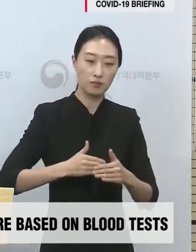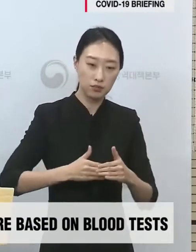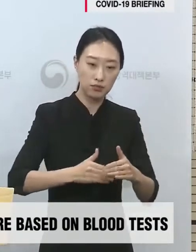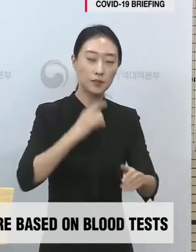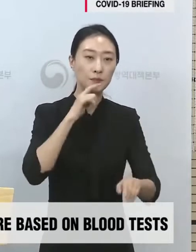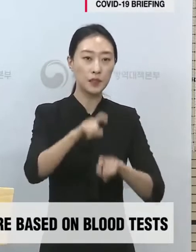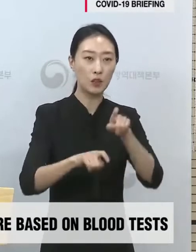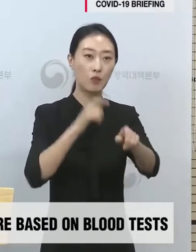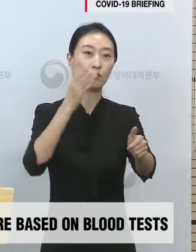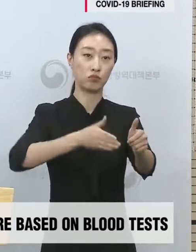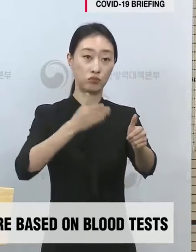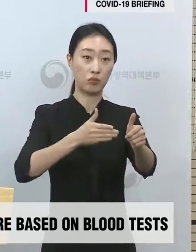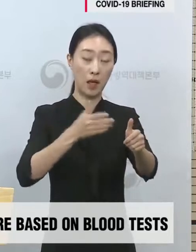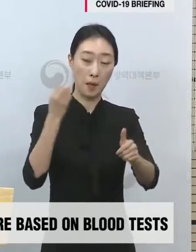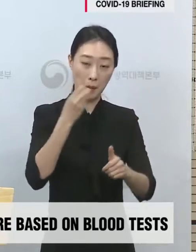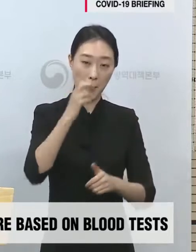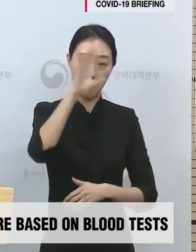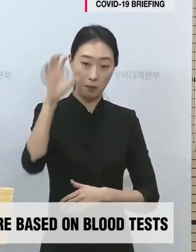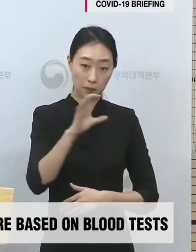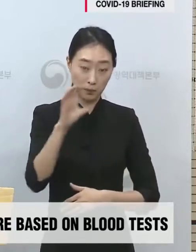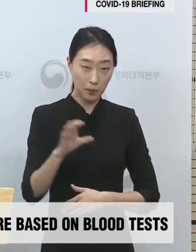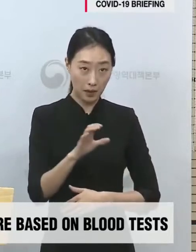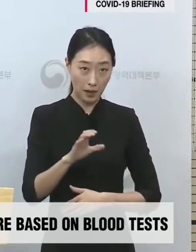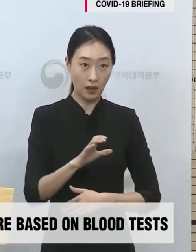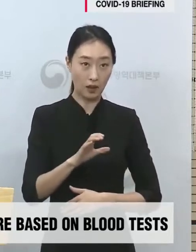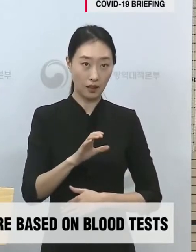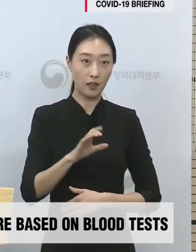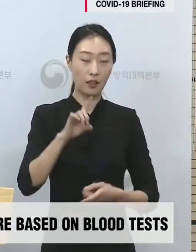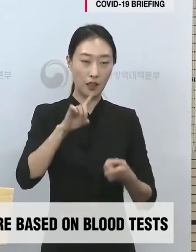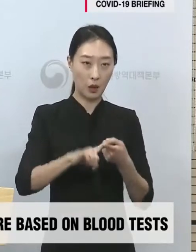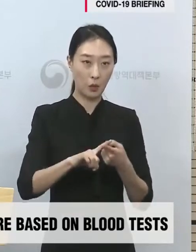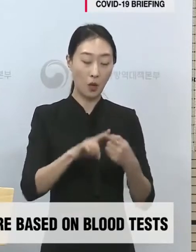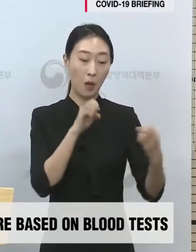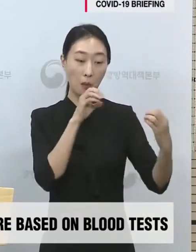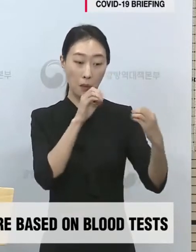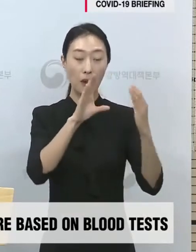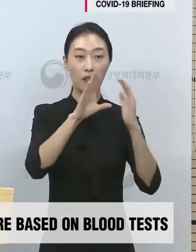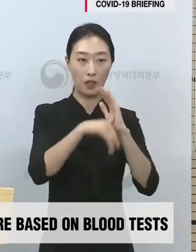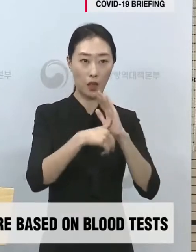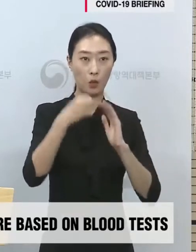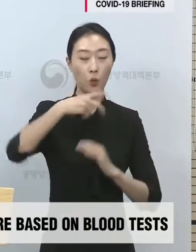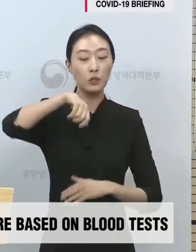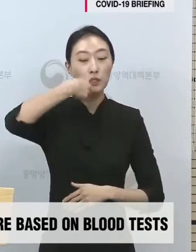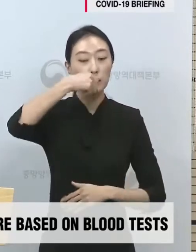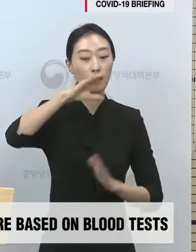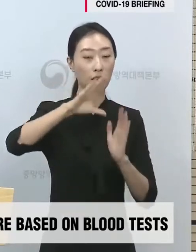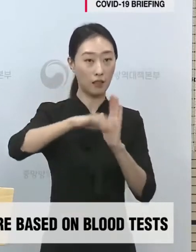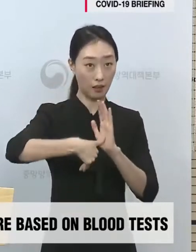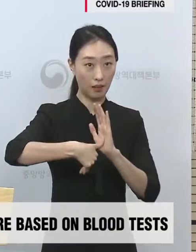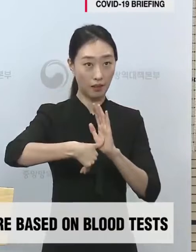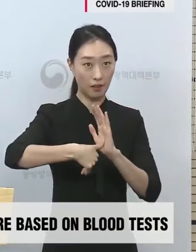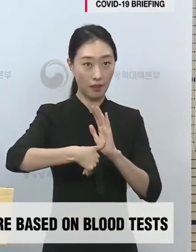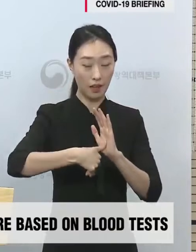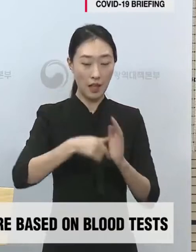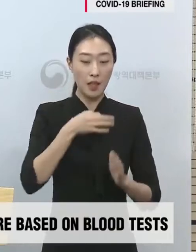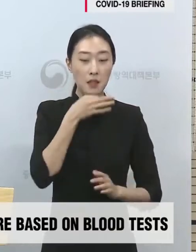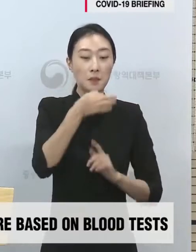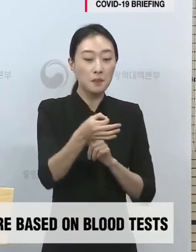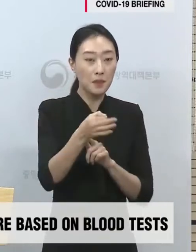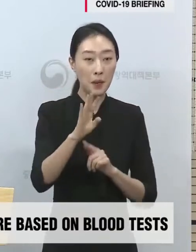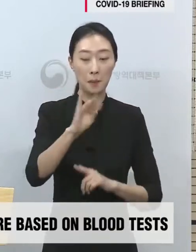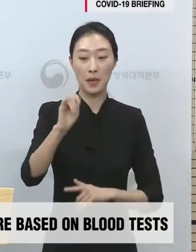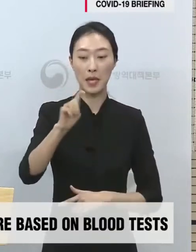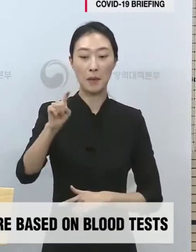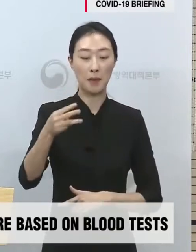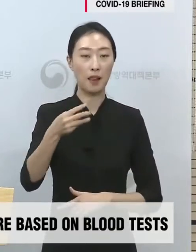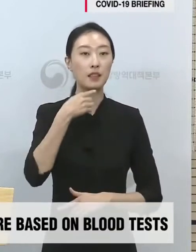social distancing. And we have elaborated this numerous times, but when you talked with others, please